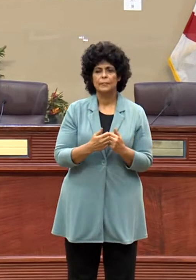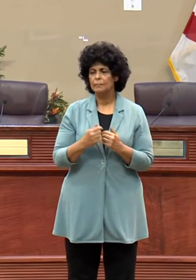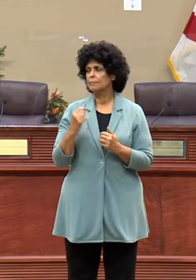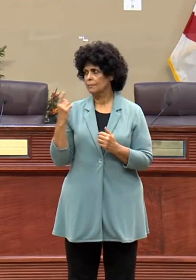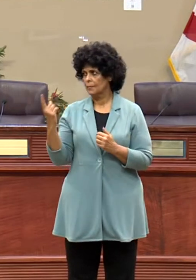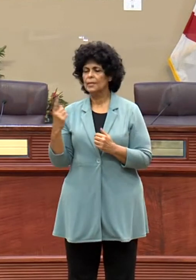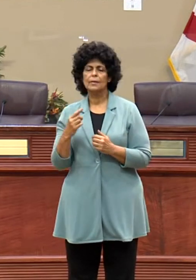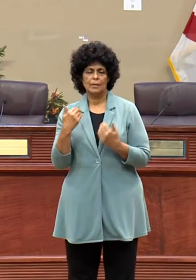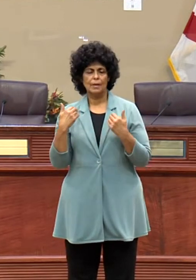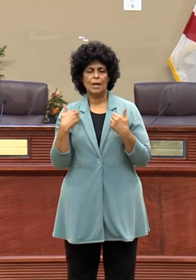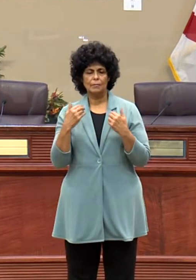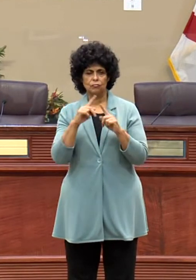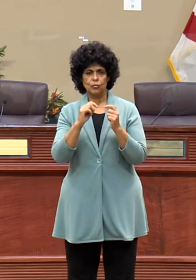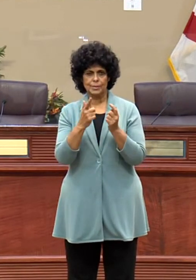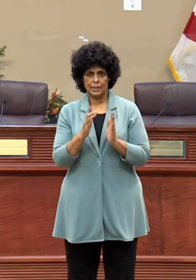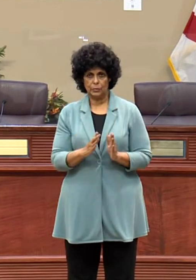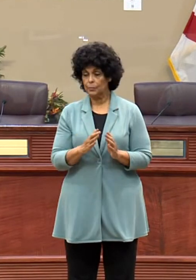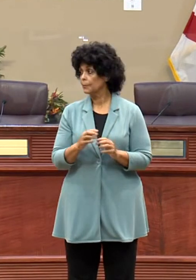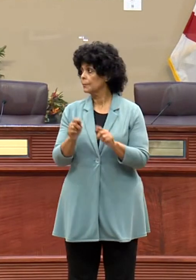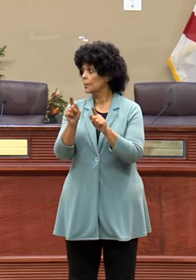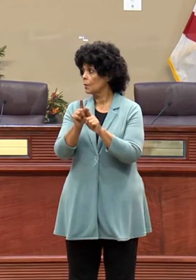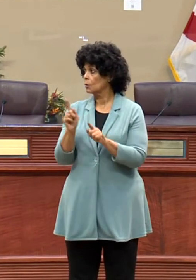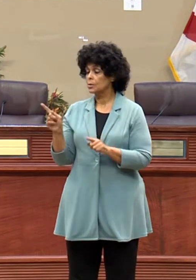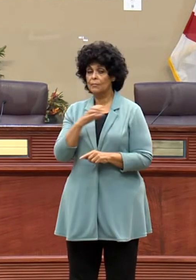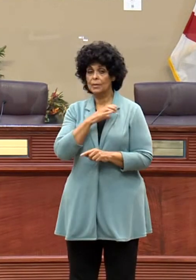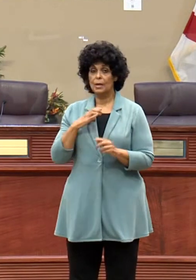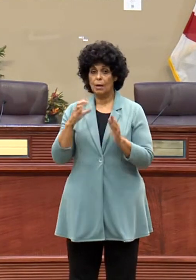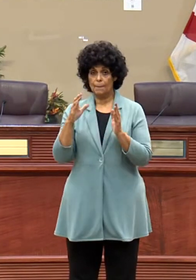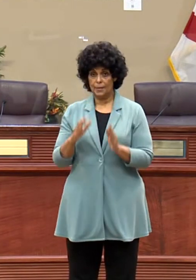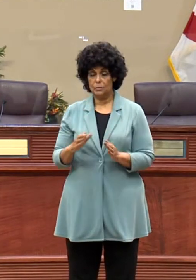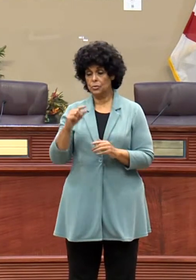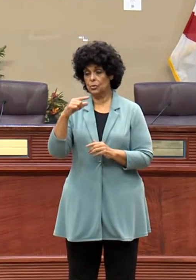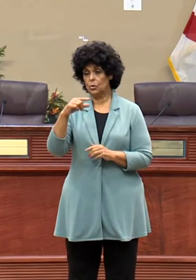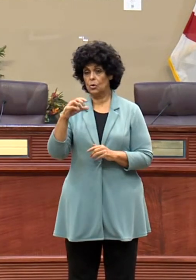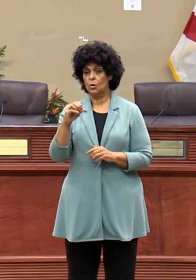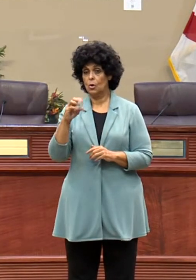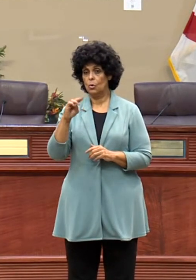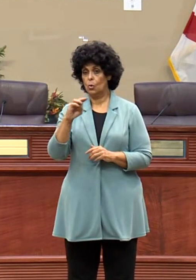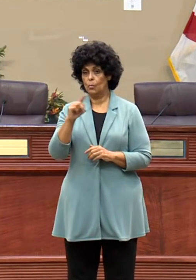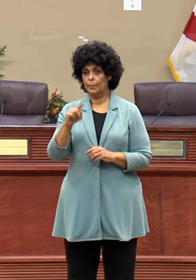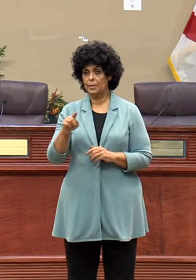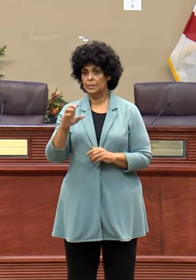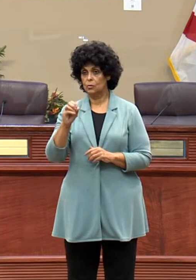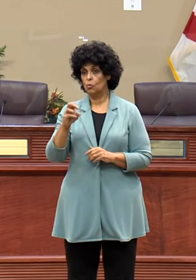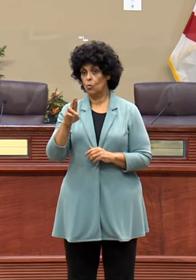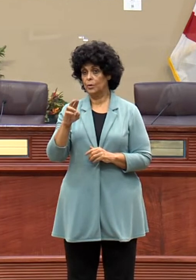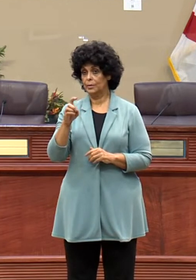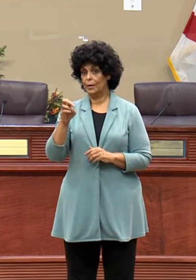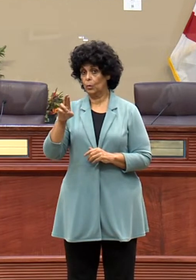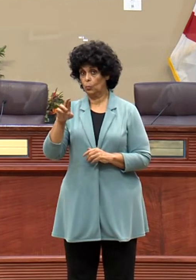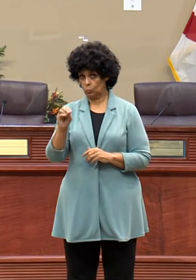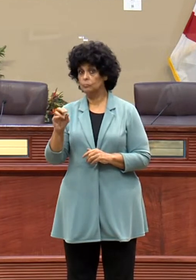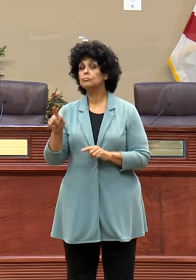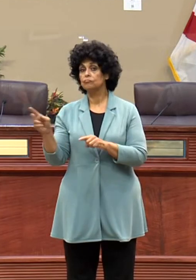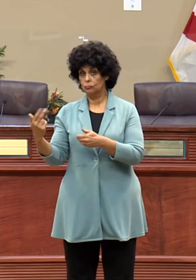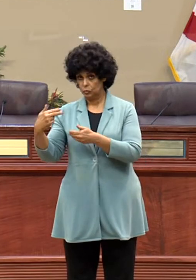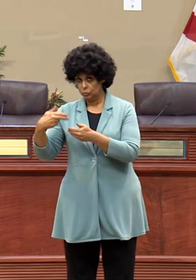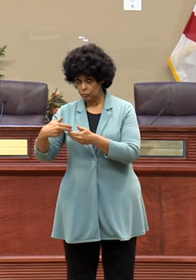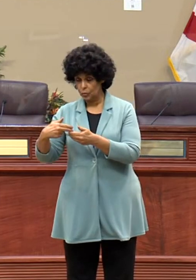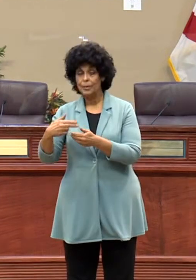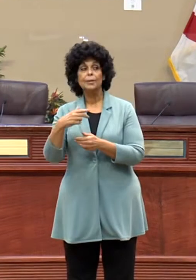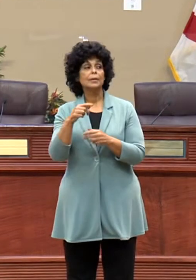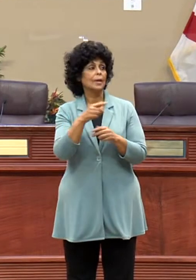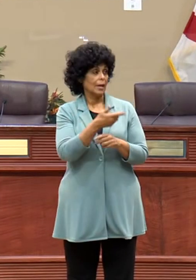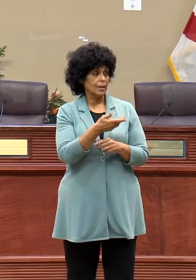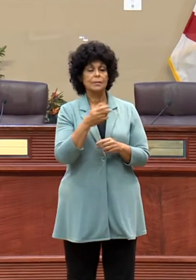and we also have Commissioner Maribel Gomez Cordero, who has joined us, and we have Mr. Scott